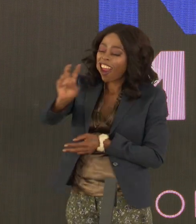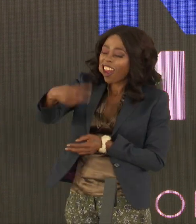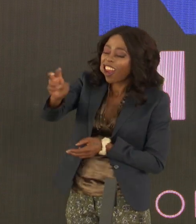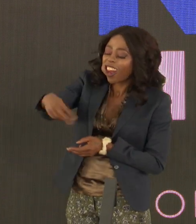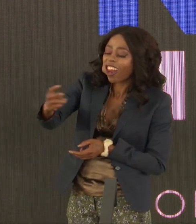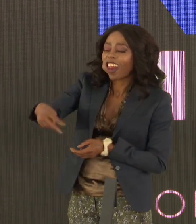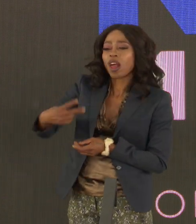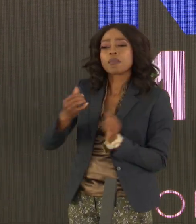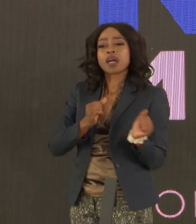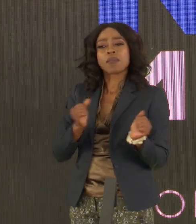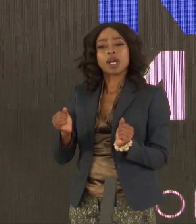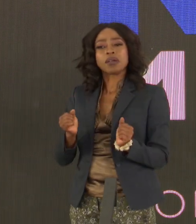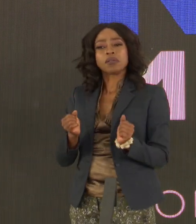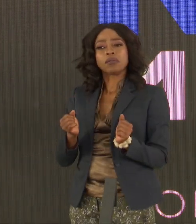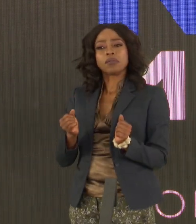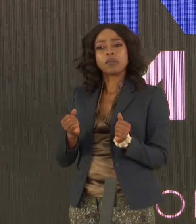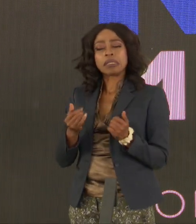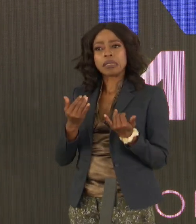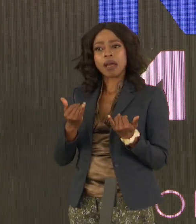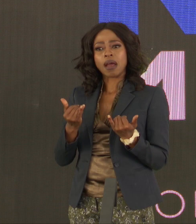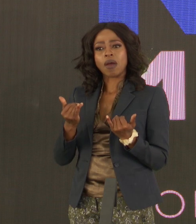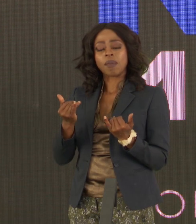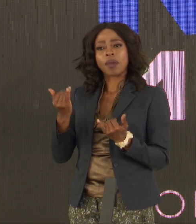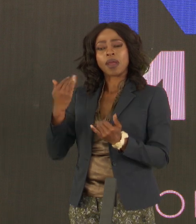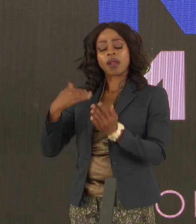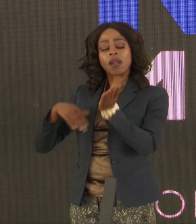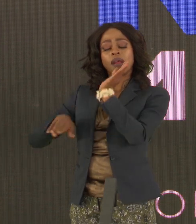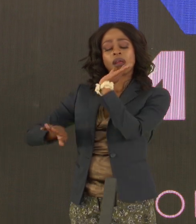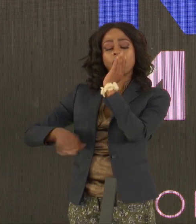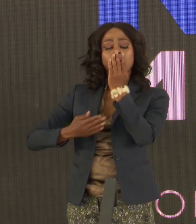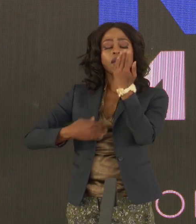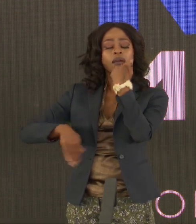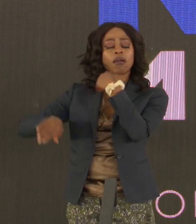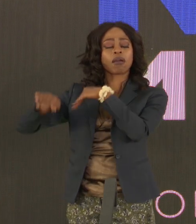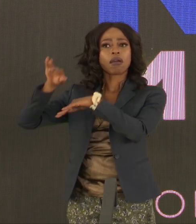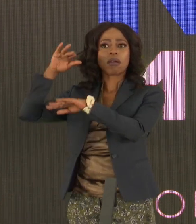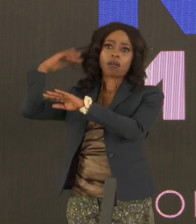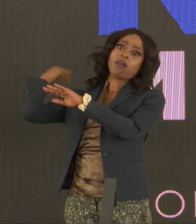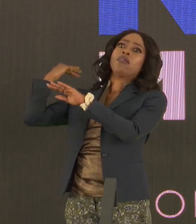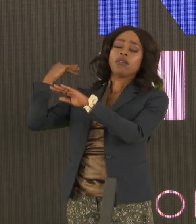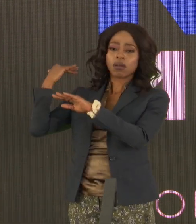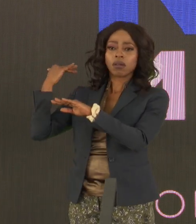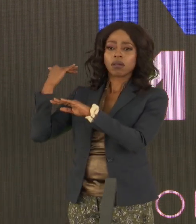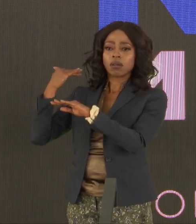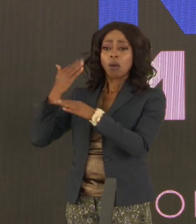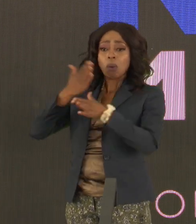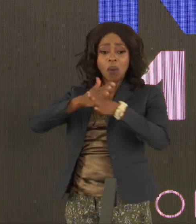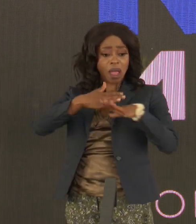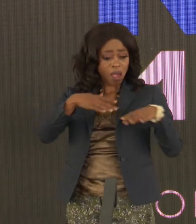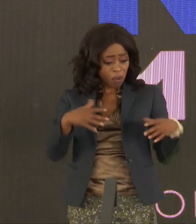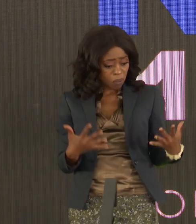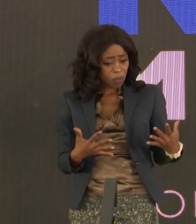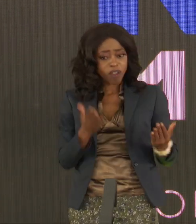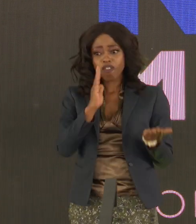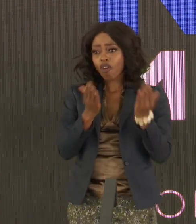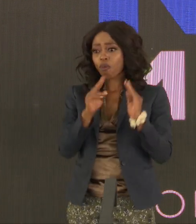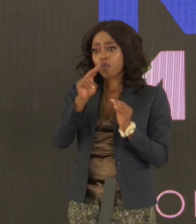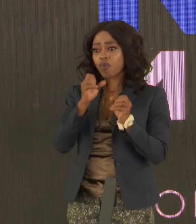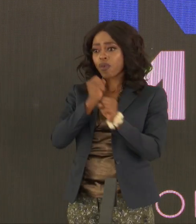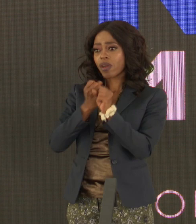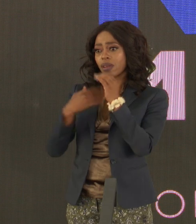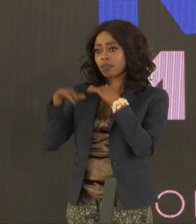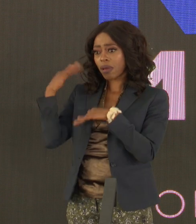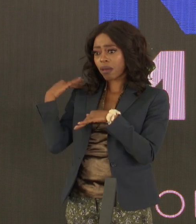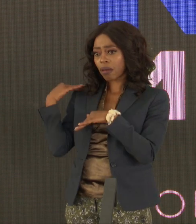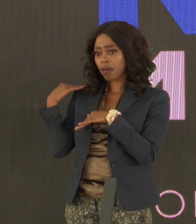So today we have gone backwards. Unemployment is higher today than it was 20 years ago.